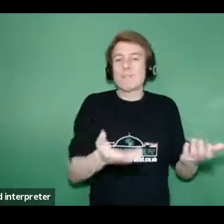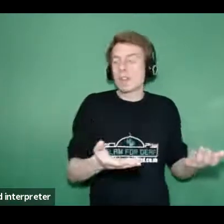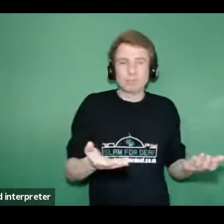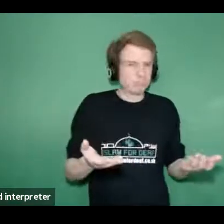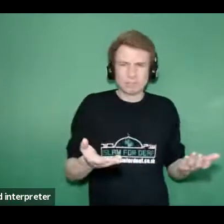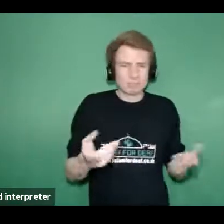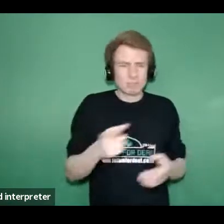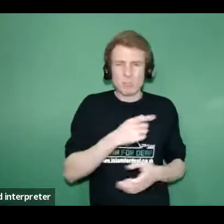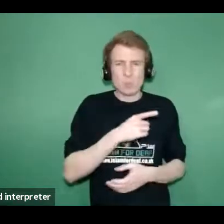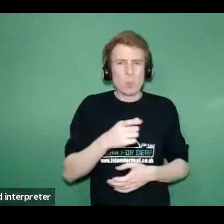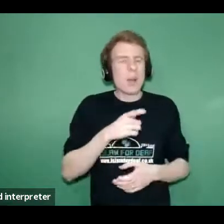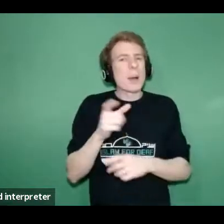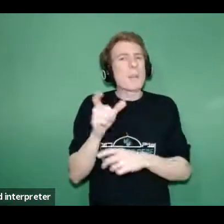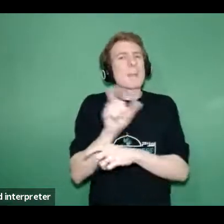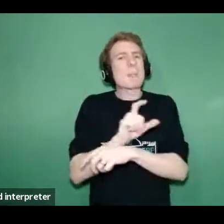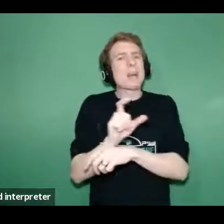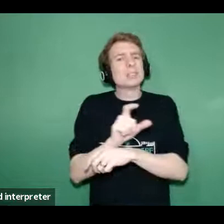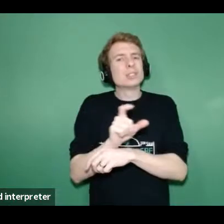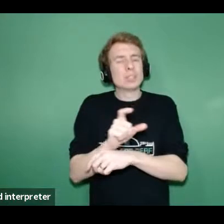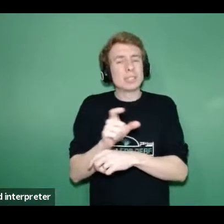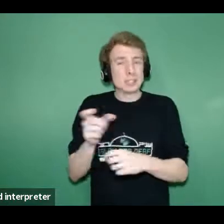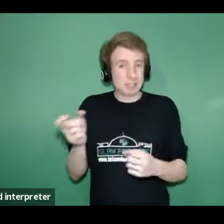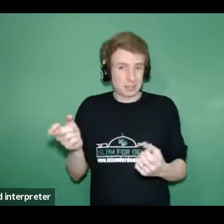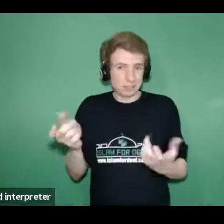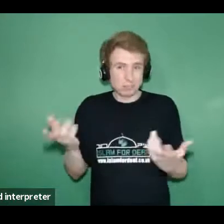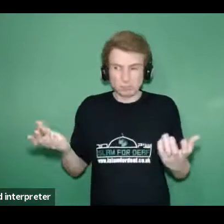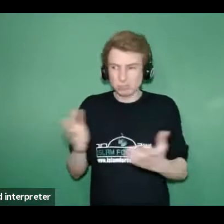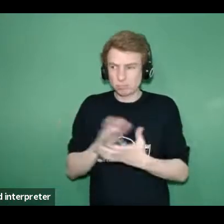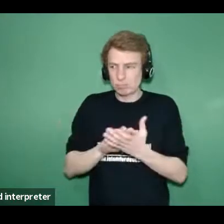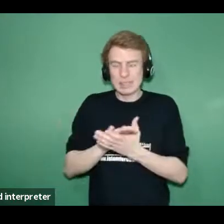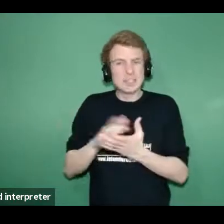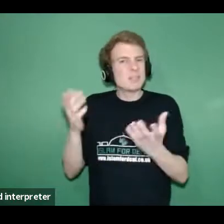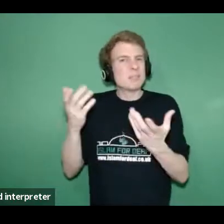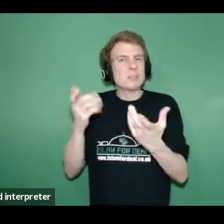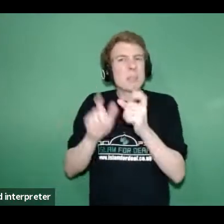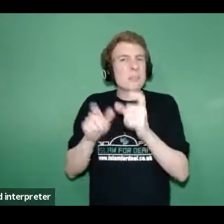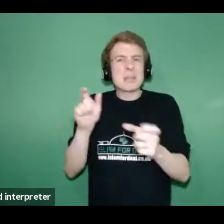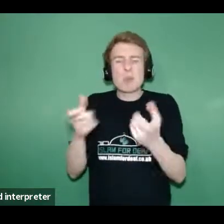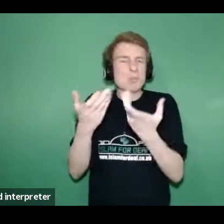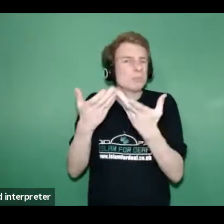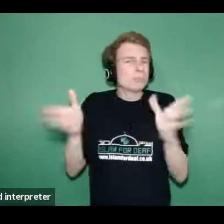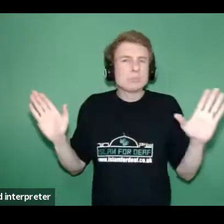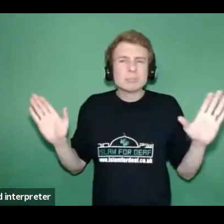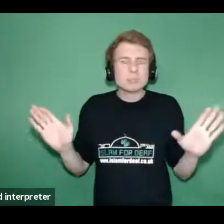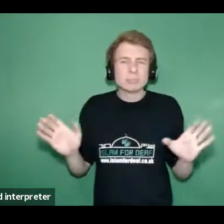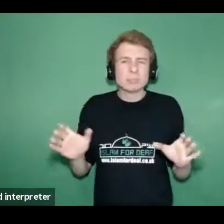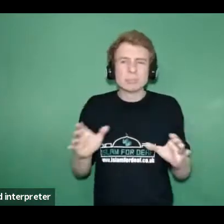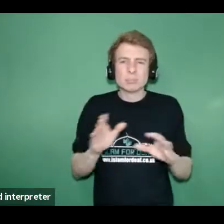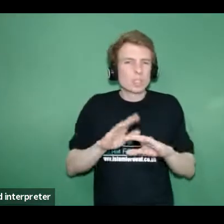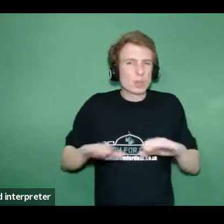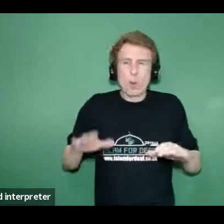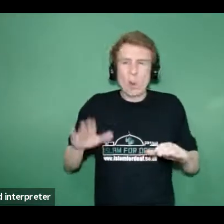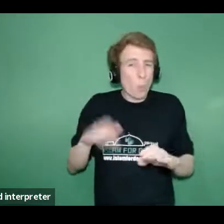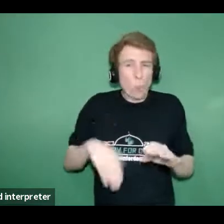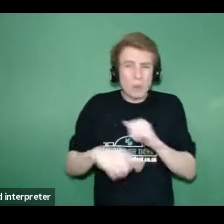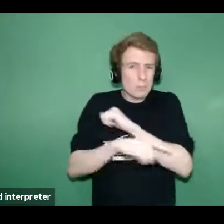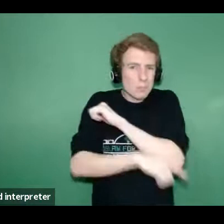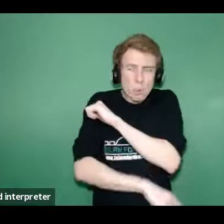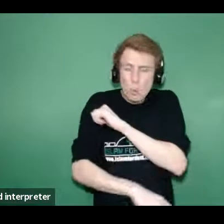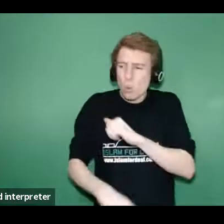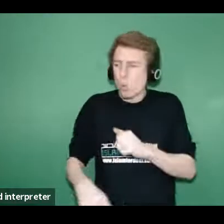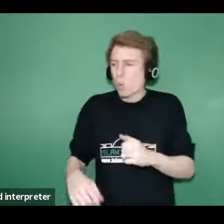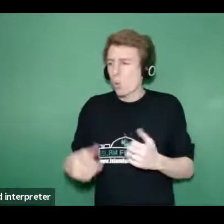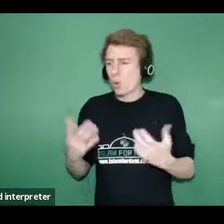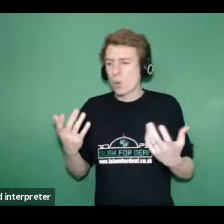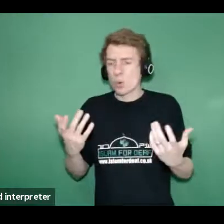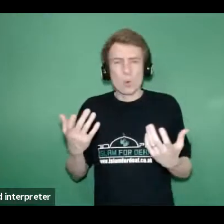you give out the food is given to people irrespective of their financial status